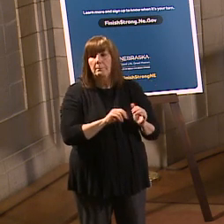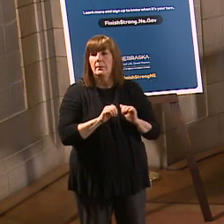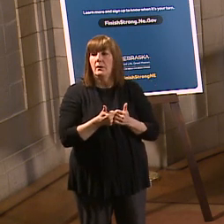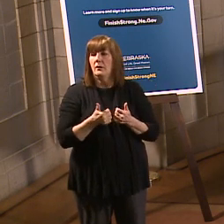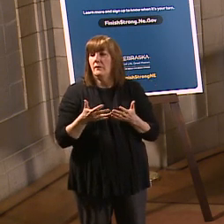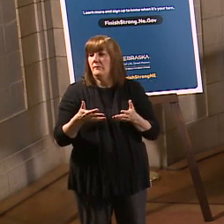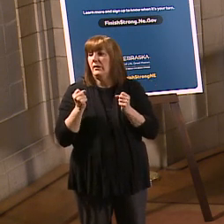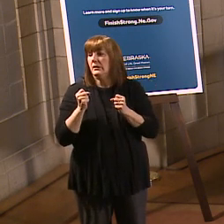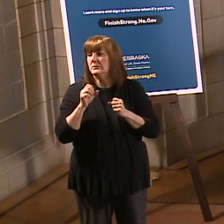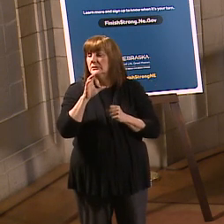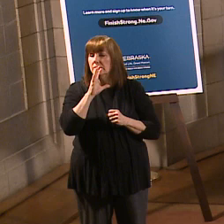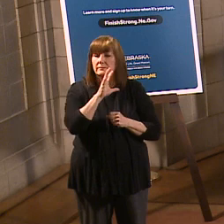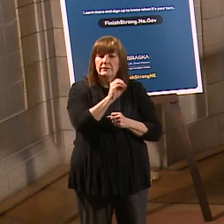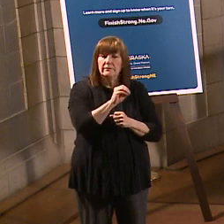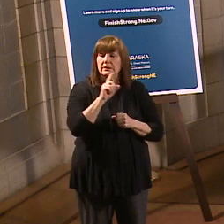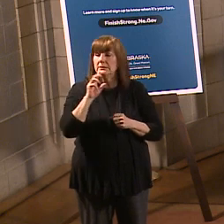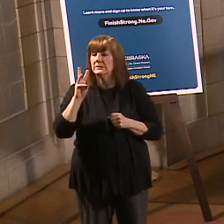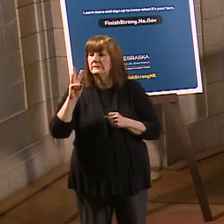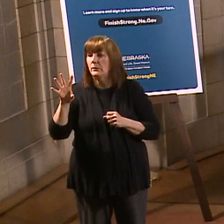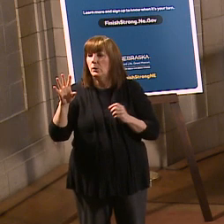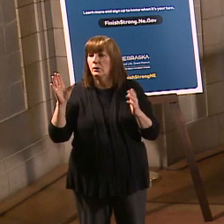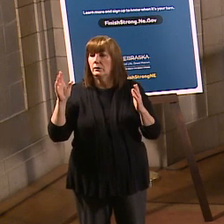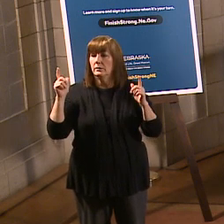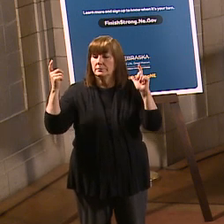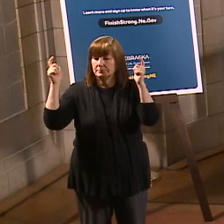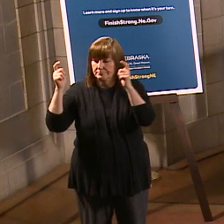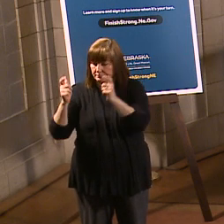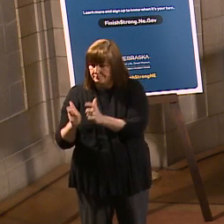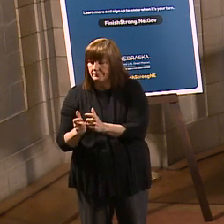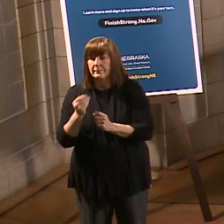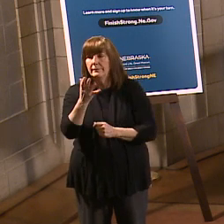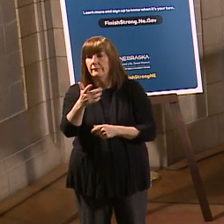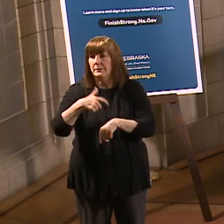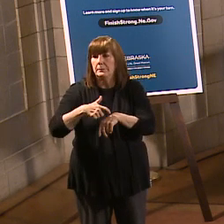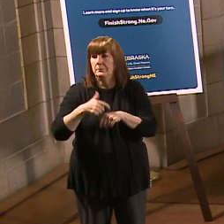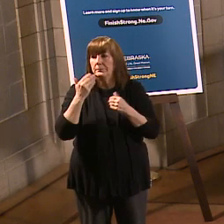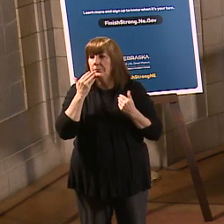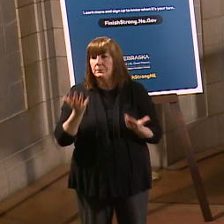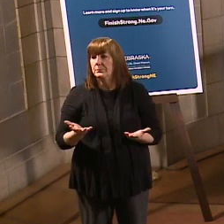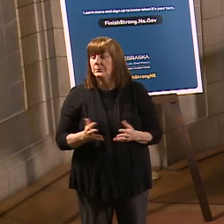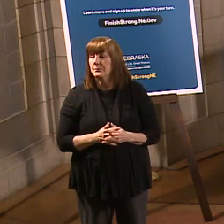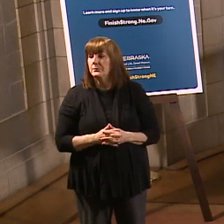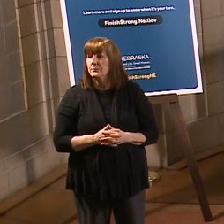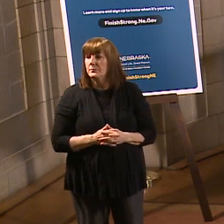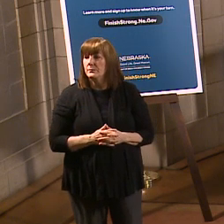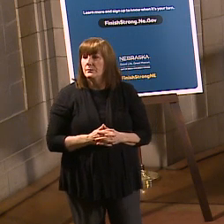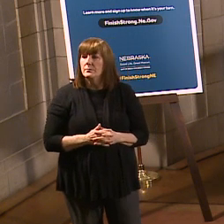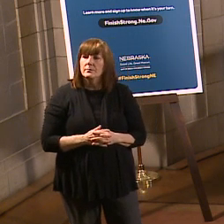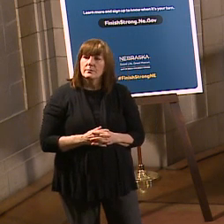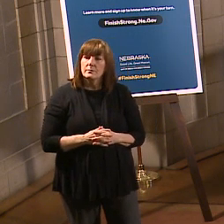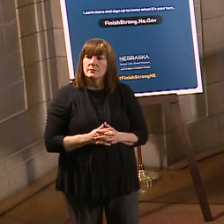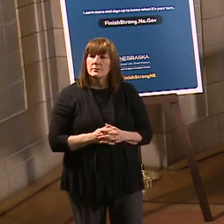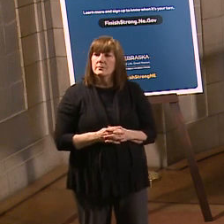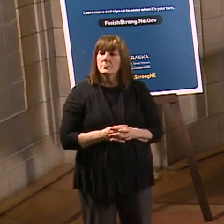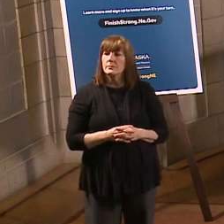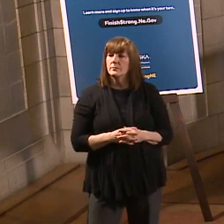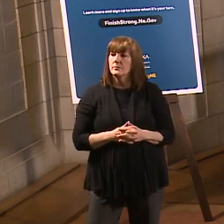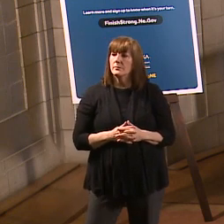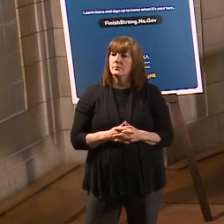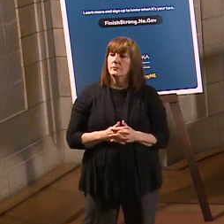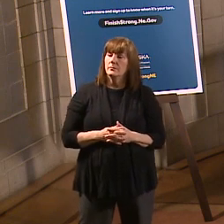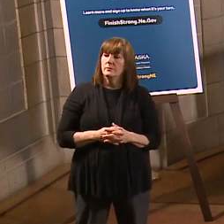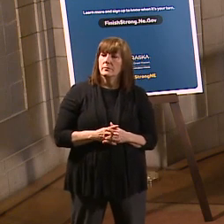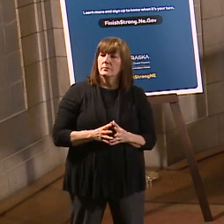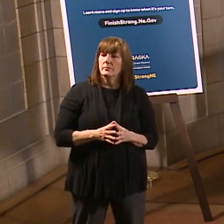that category age 50 to 64 plus. So we can't give you an estimate right now on that. And then Matt Olberding with Journal Star wants to know if we can get an